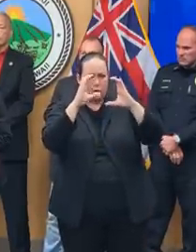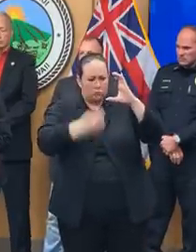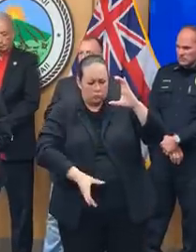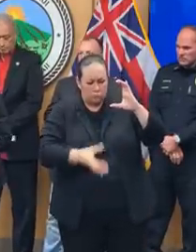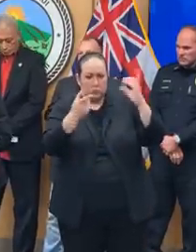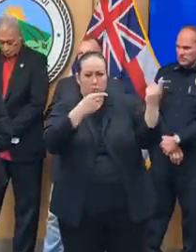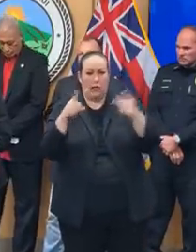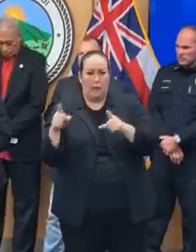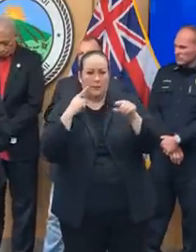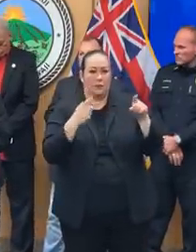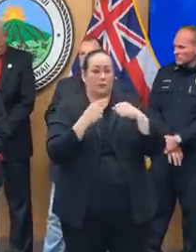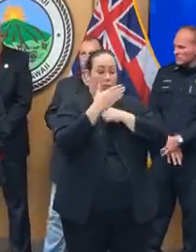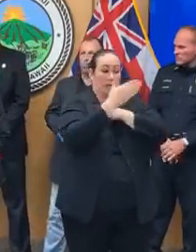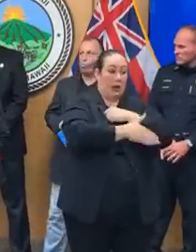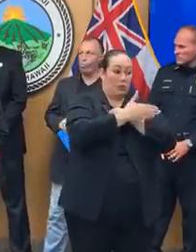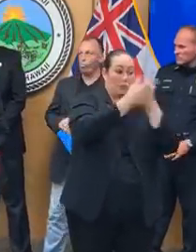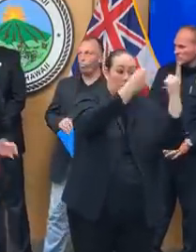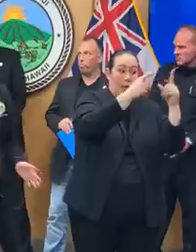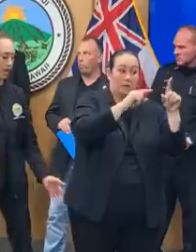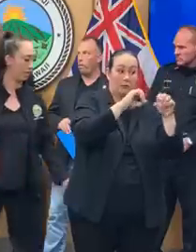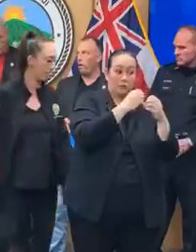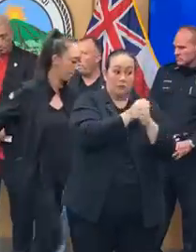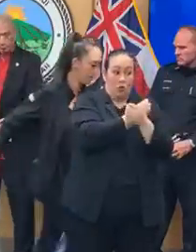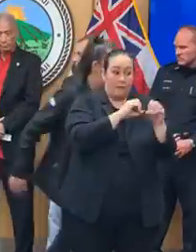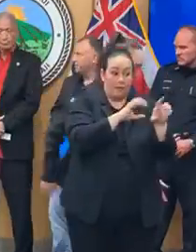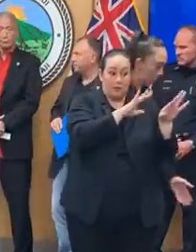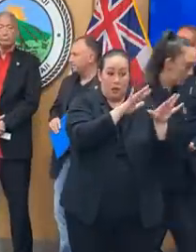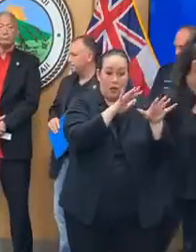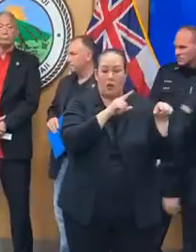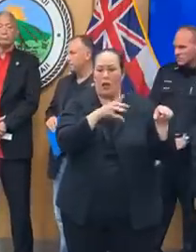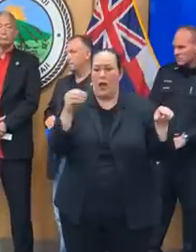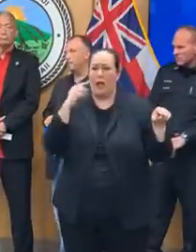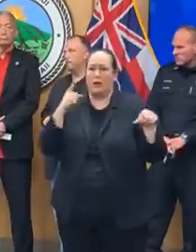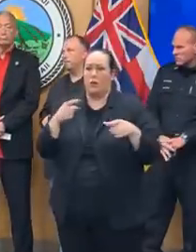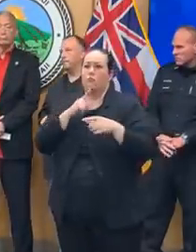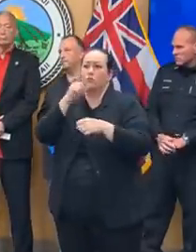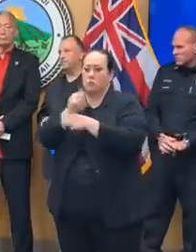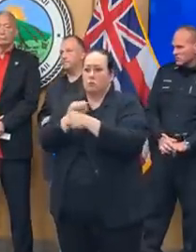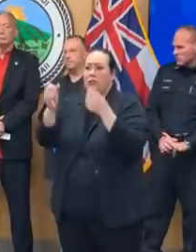that something was truly going on? Mahalo.